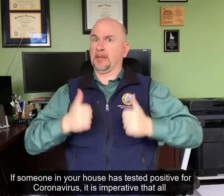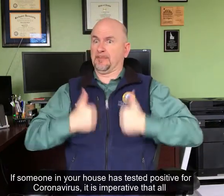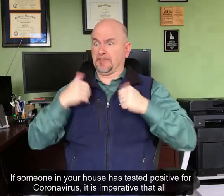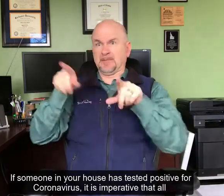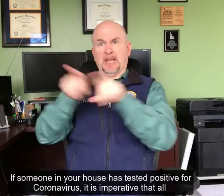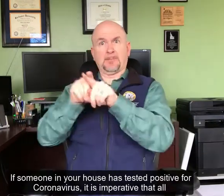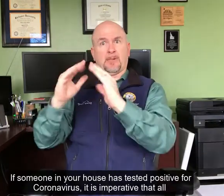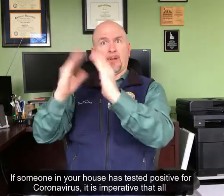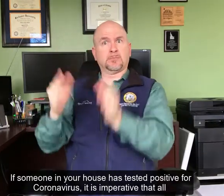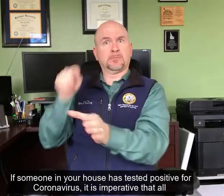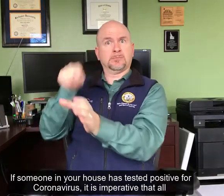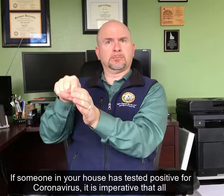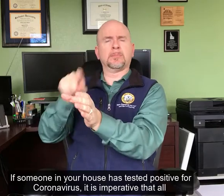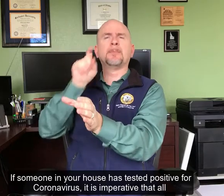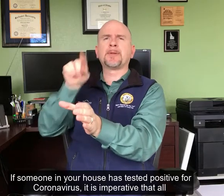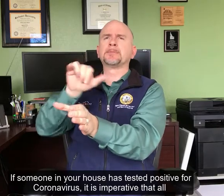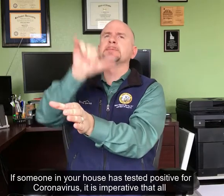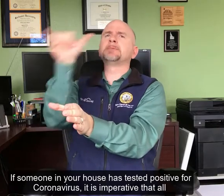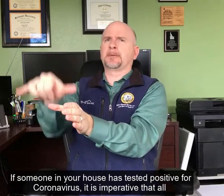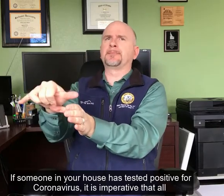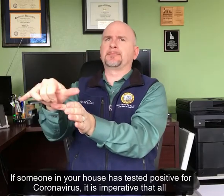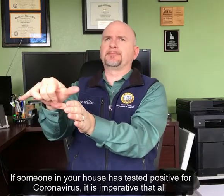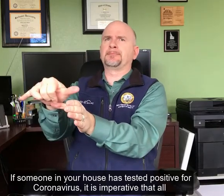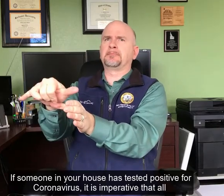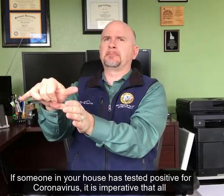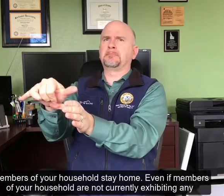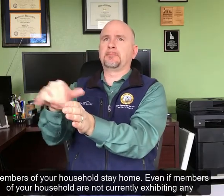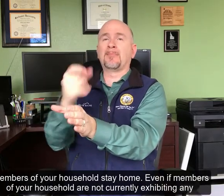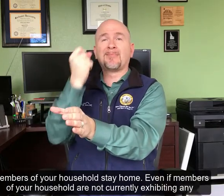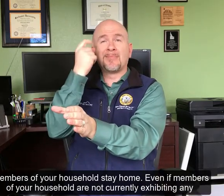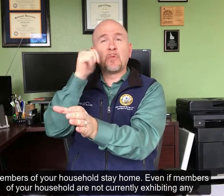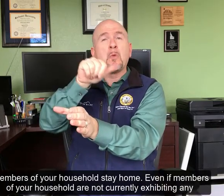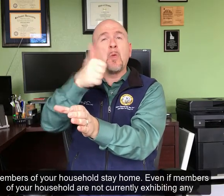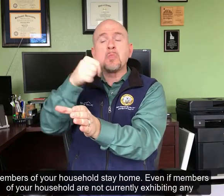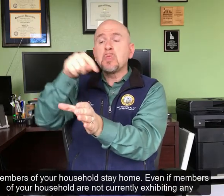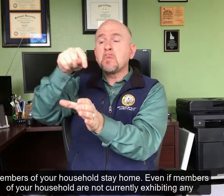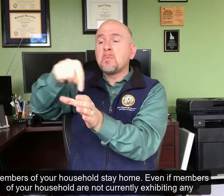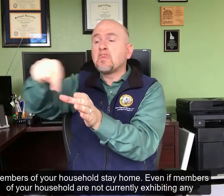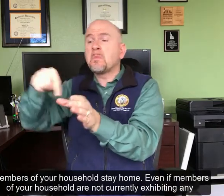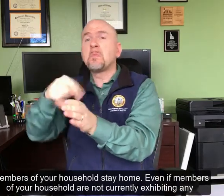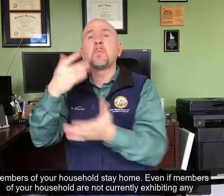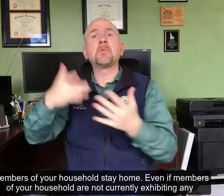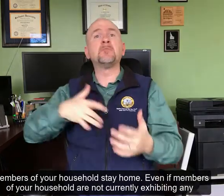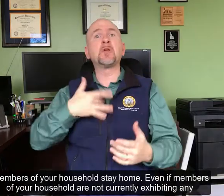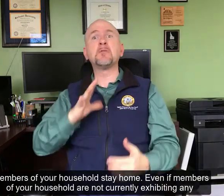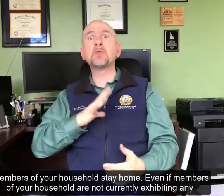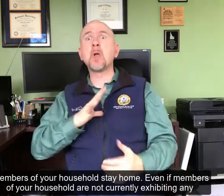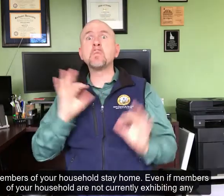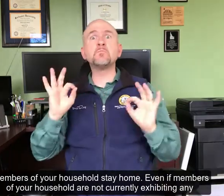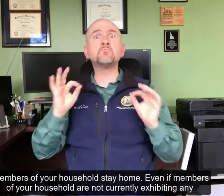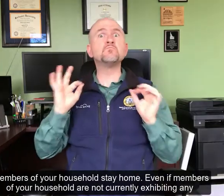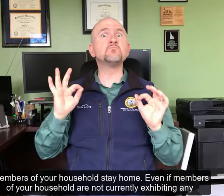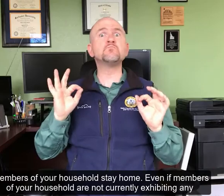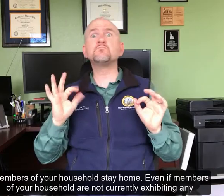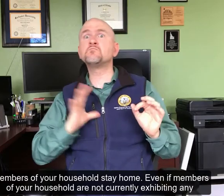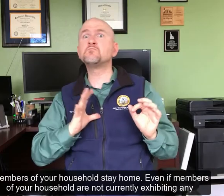for coronavirus, it is imperative that all members of your household stay home. Even if members of your household are not currently exhibiting